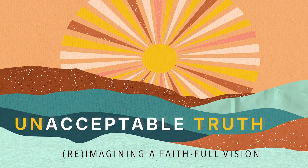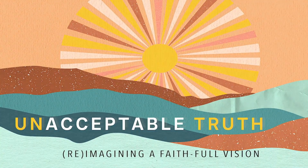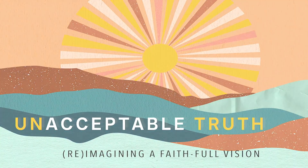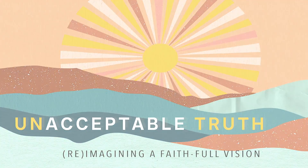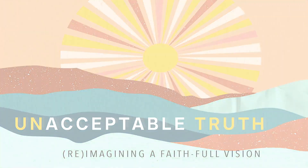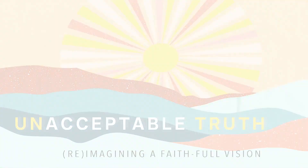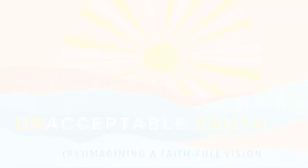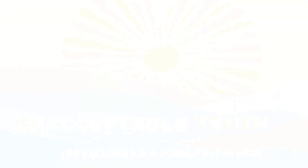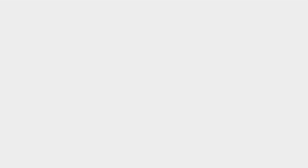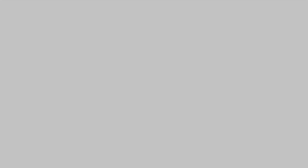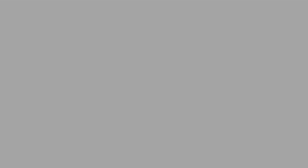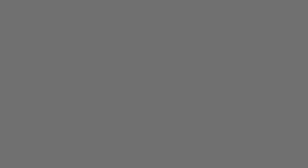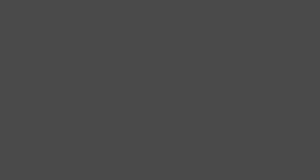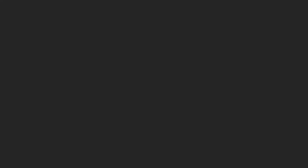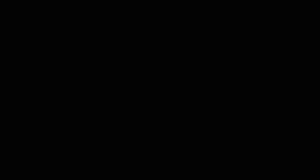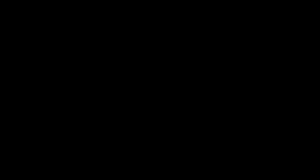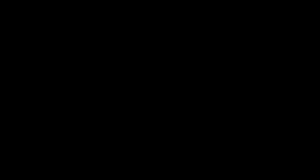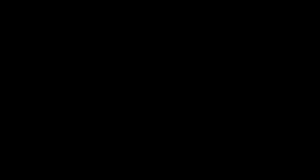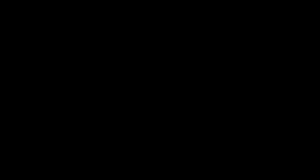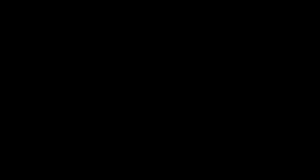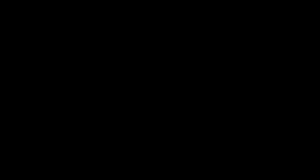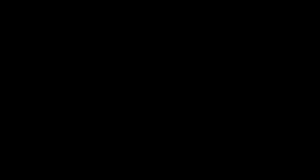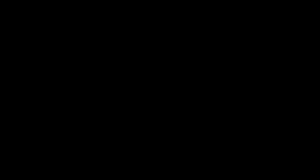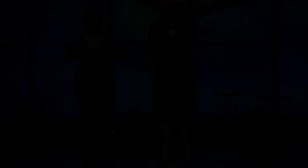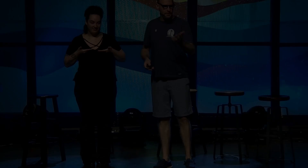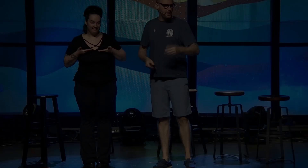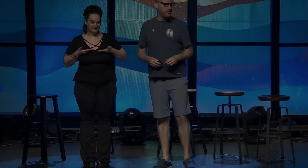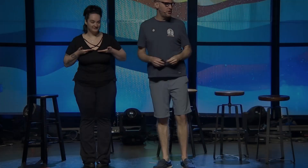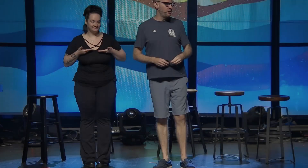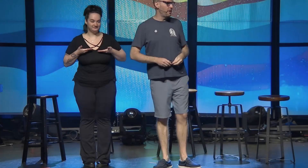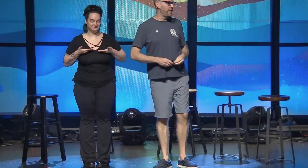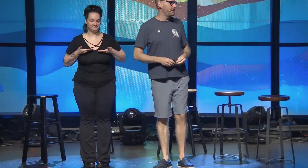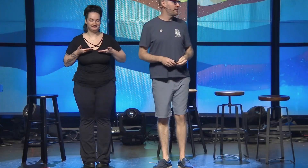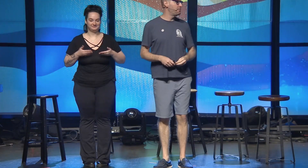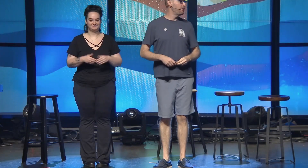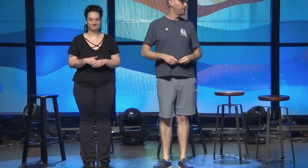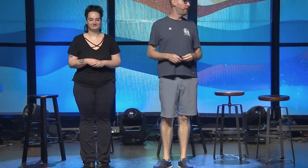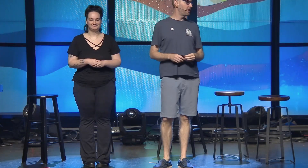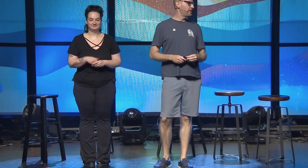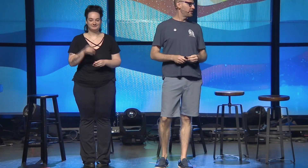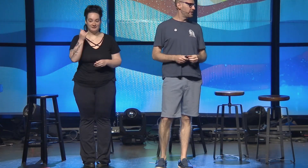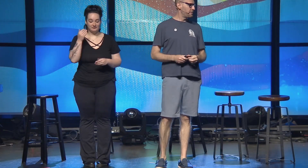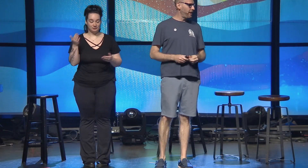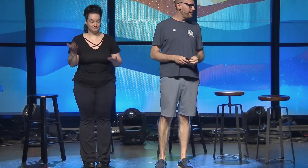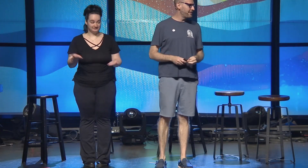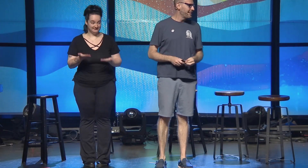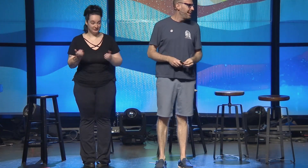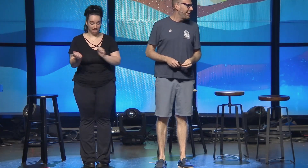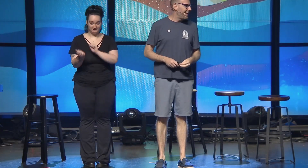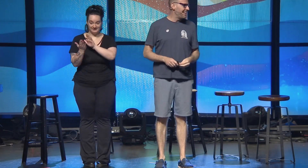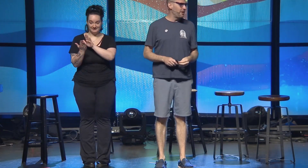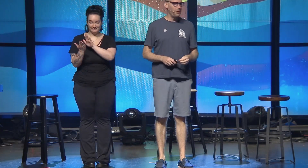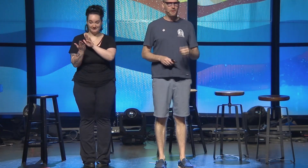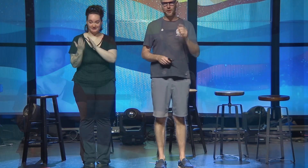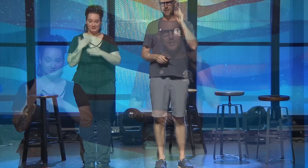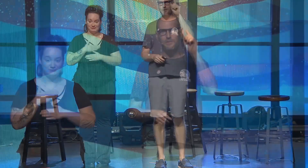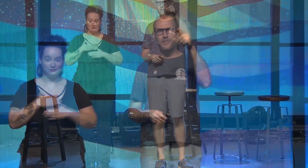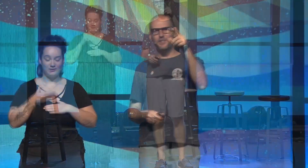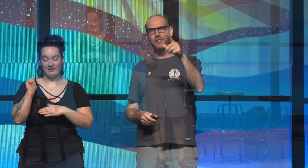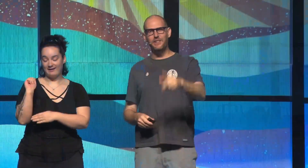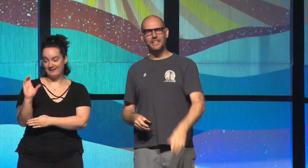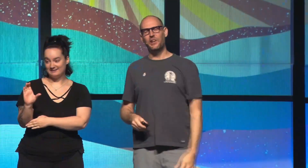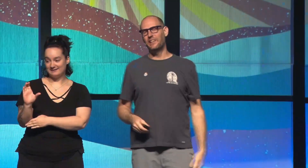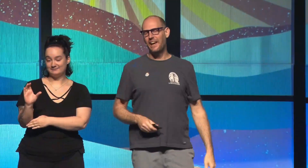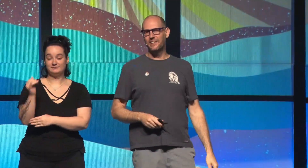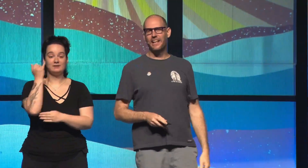Well, good morning. Welcome to those of you that are in the room enjoying this beautiful air-conditioned space. And welcome to those of you